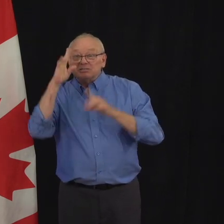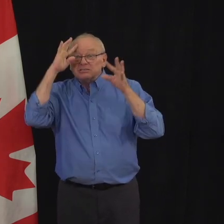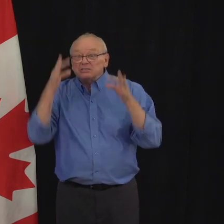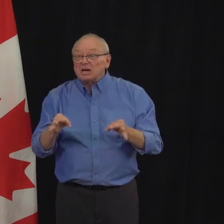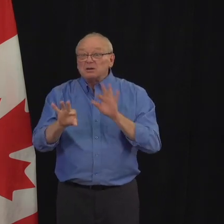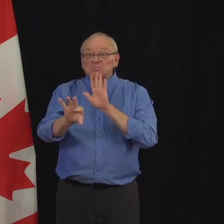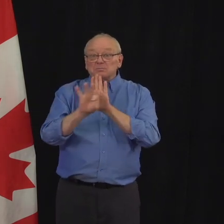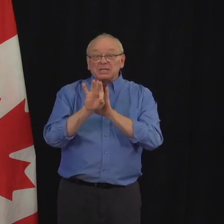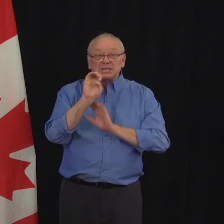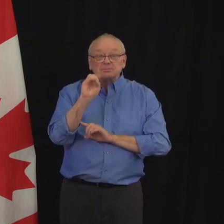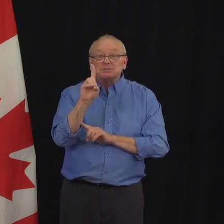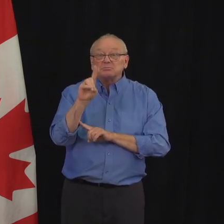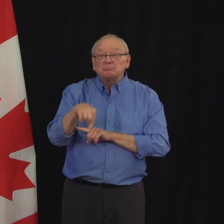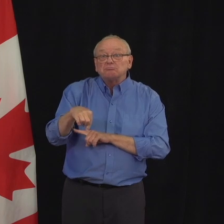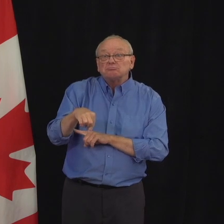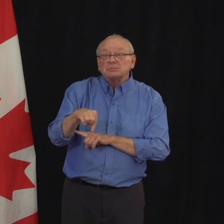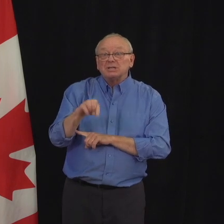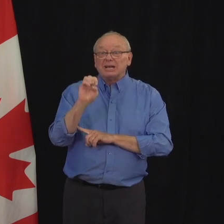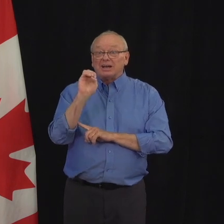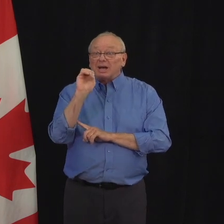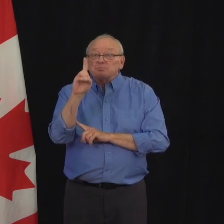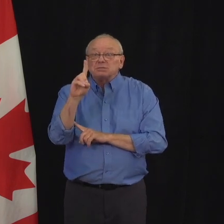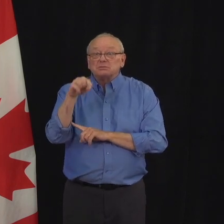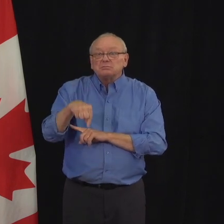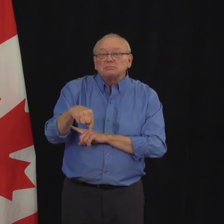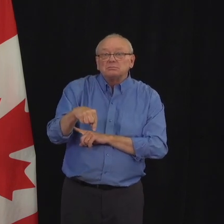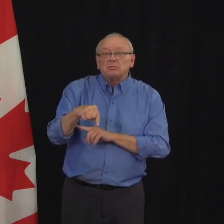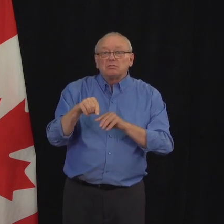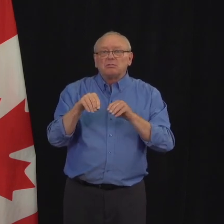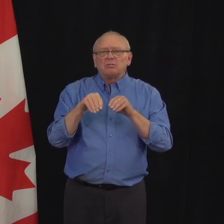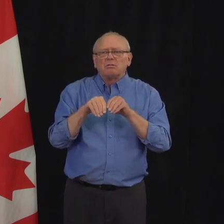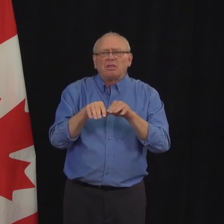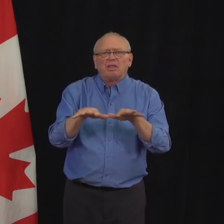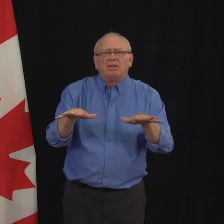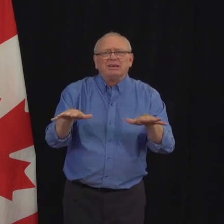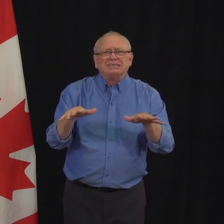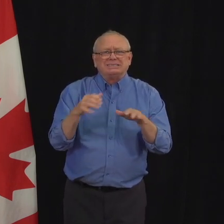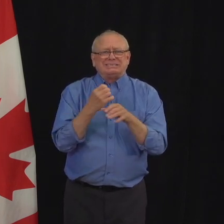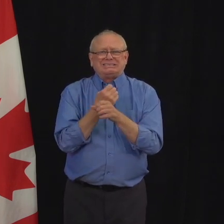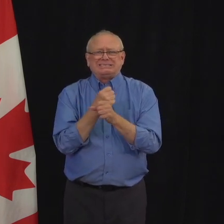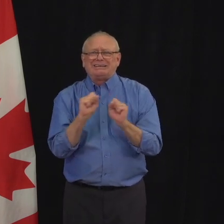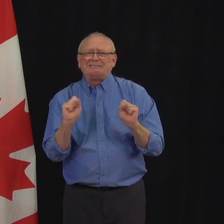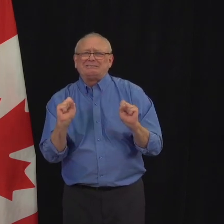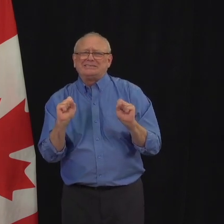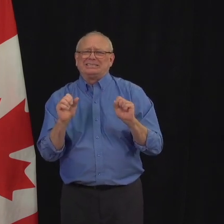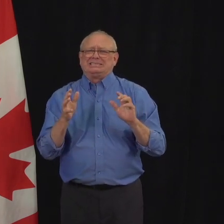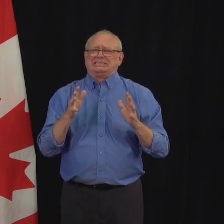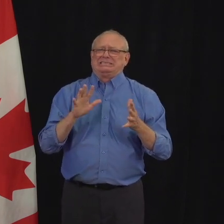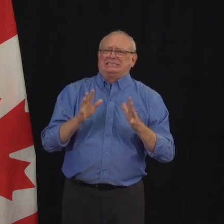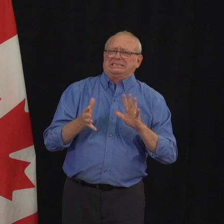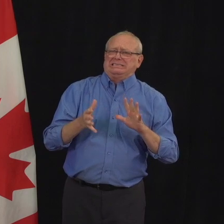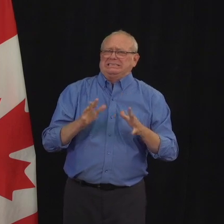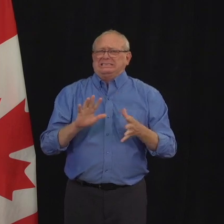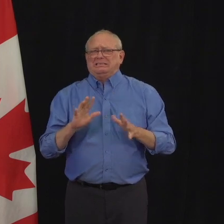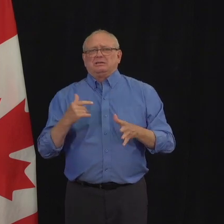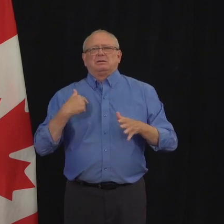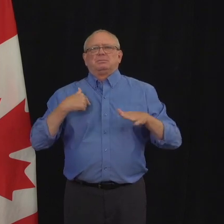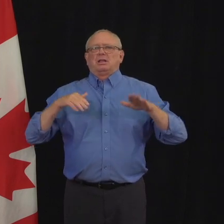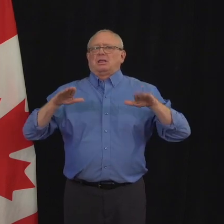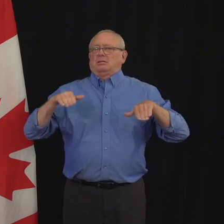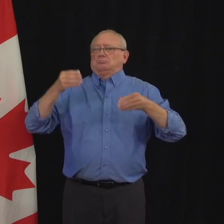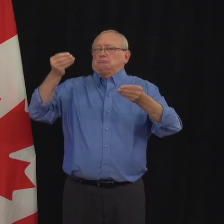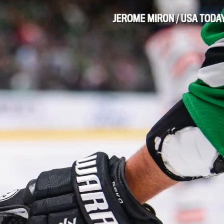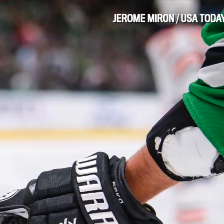Edmonton without jeopardizing public safety. I do not have any news on whether Edmonton has been officially chosen by